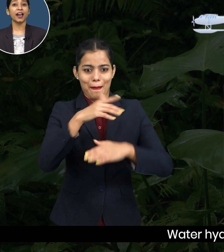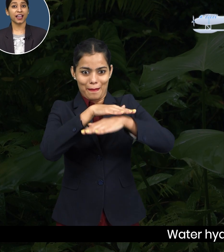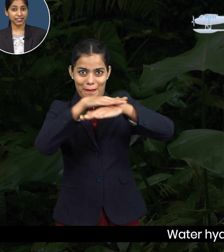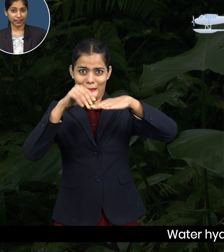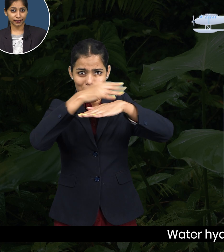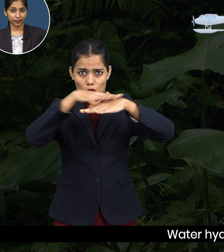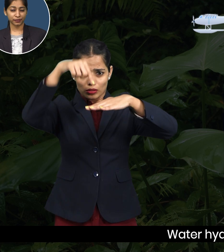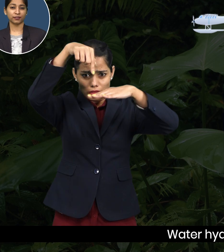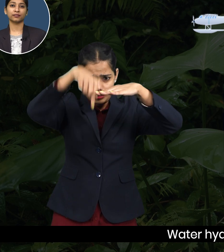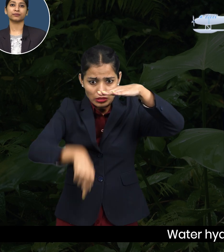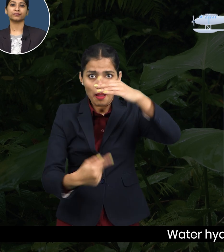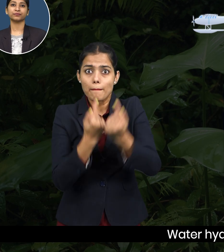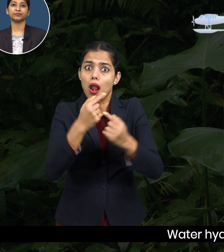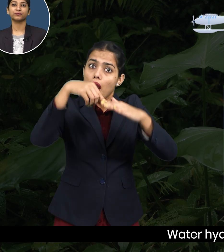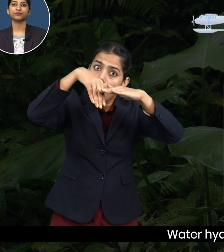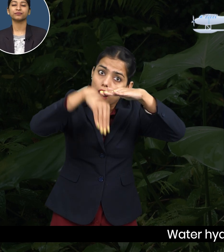water hyacinth,